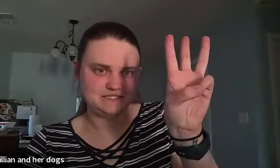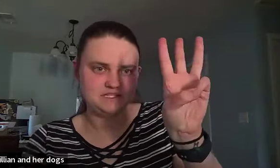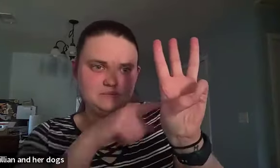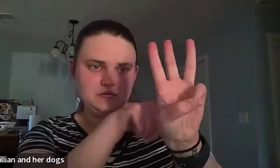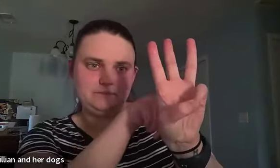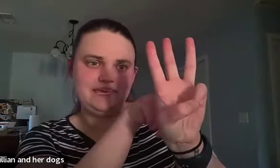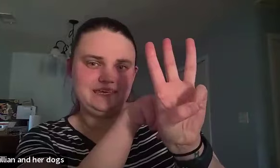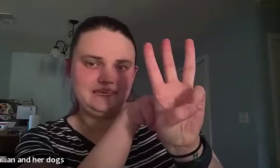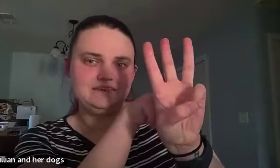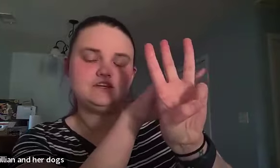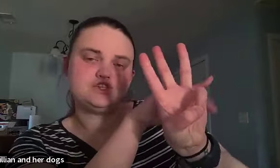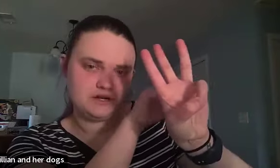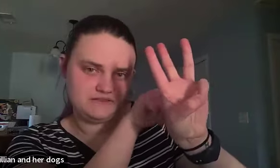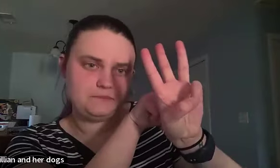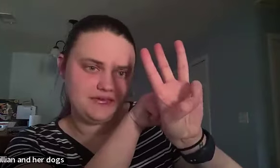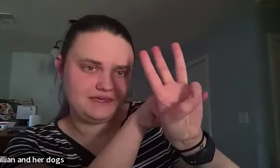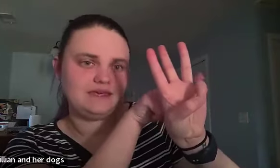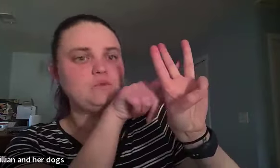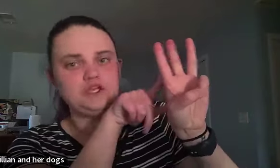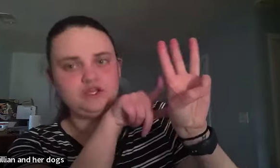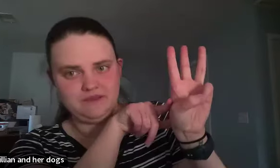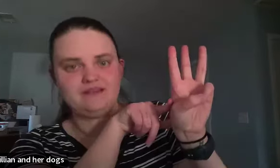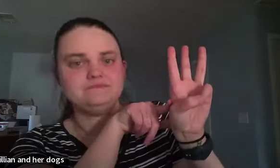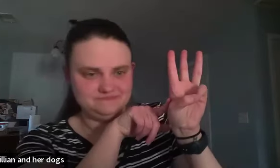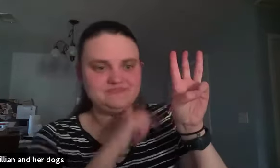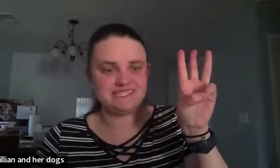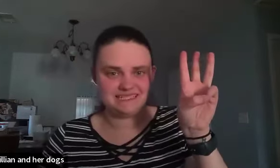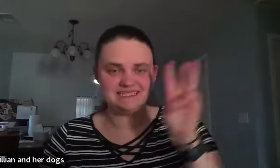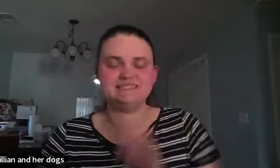6. So it's going to be your pinky. Start at the pinky and work your way back. 6.